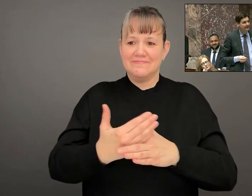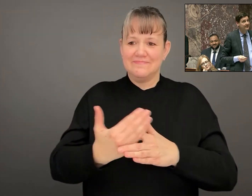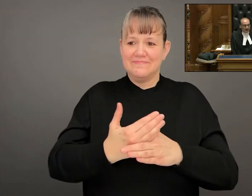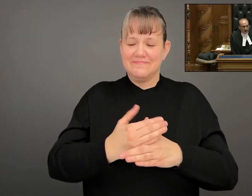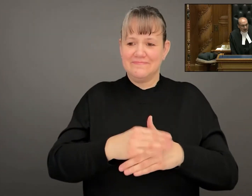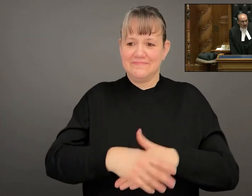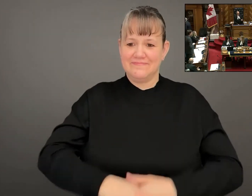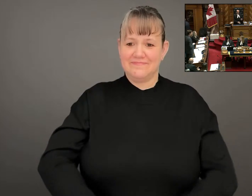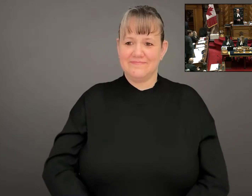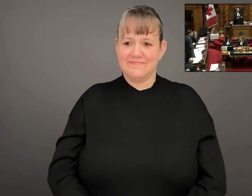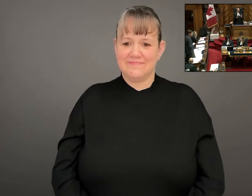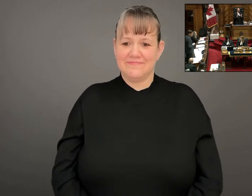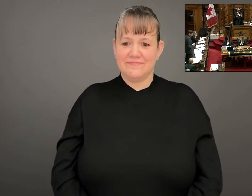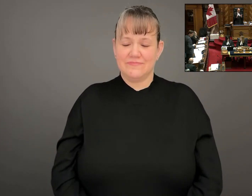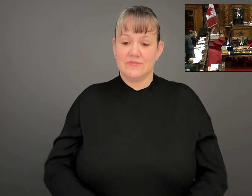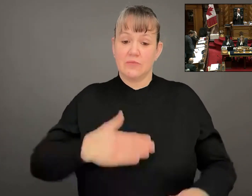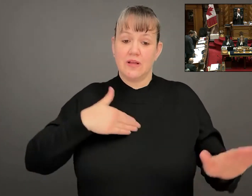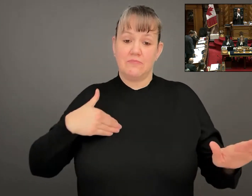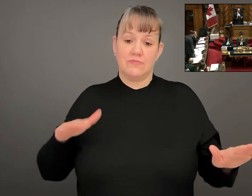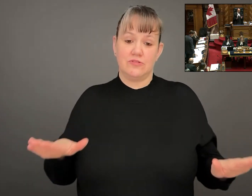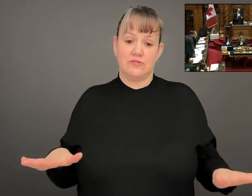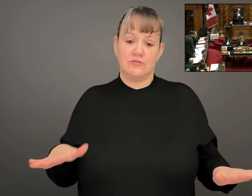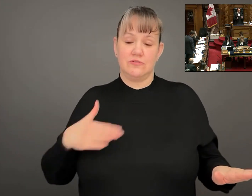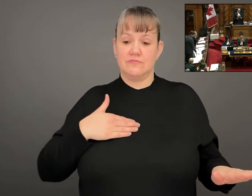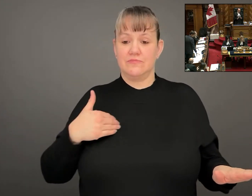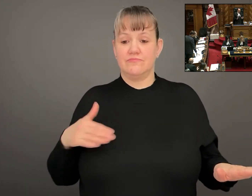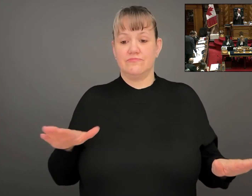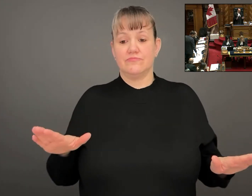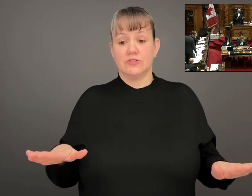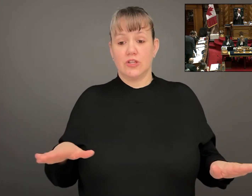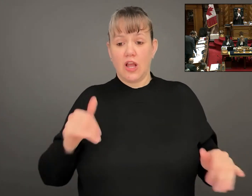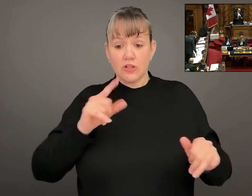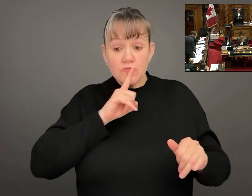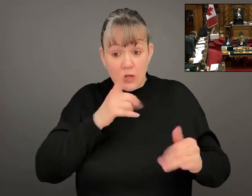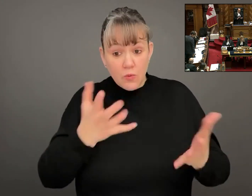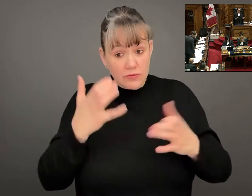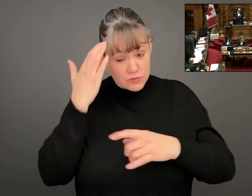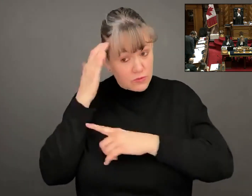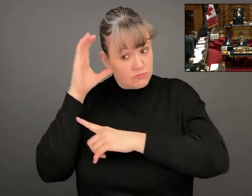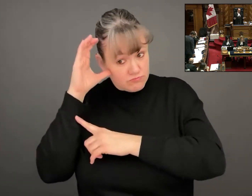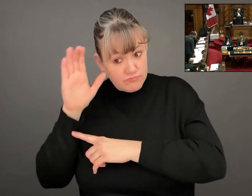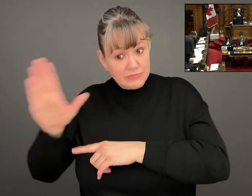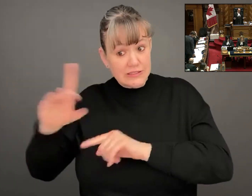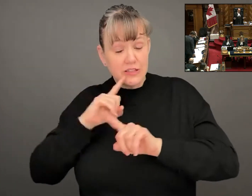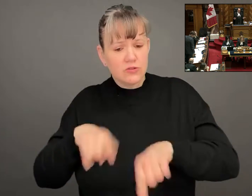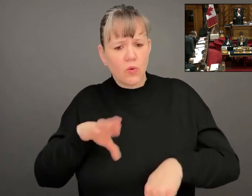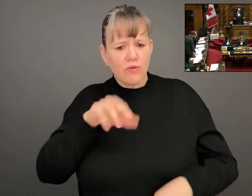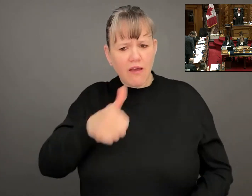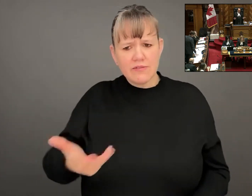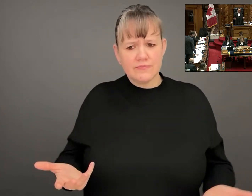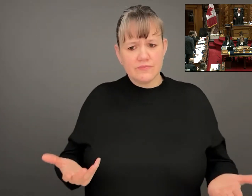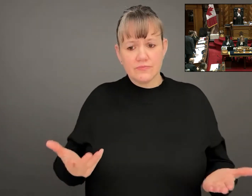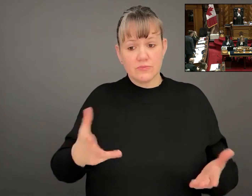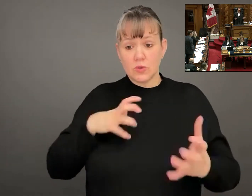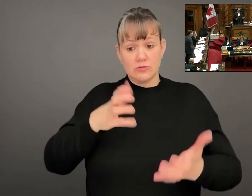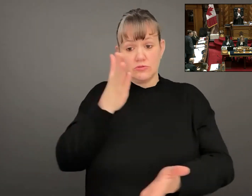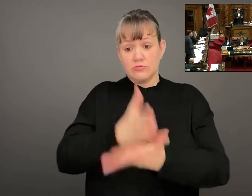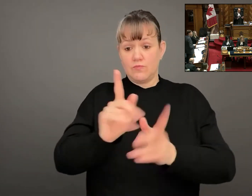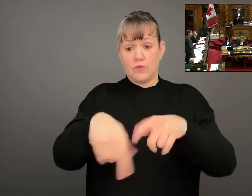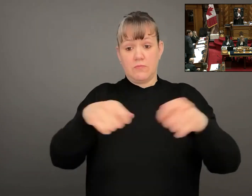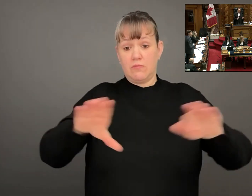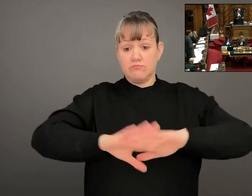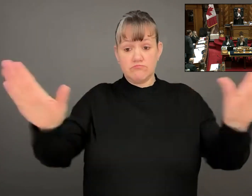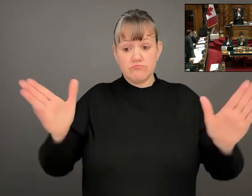Members, are you really interested in listening to some answers or not? We can shut it down right now if you like. Otherwise,